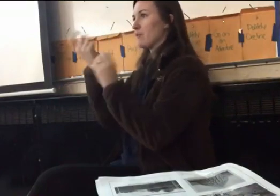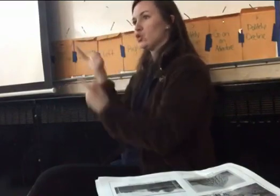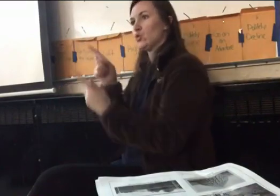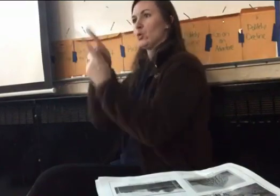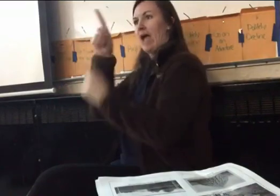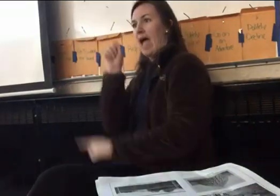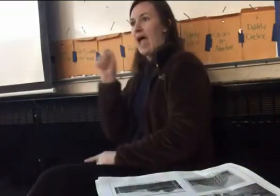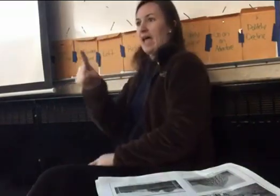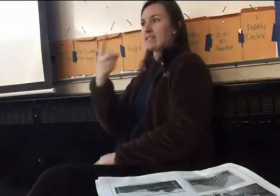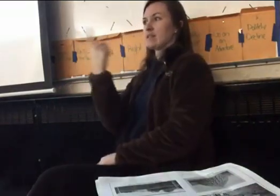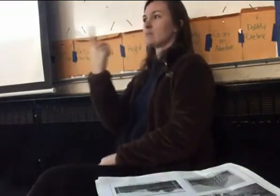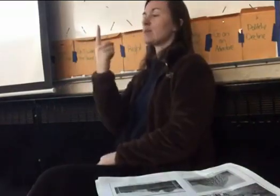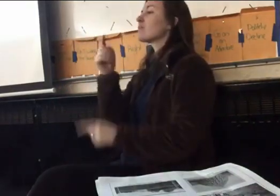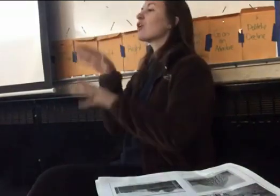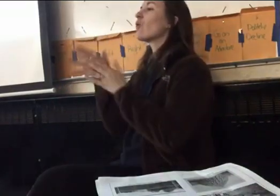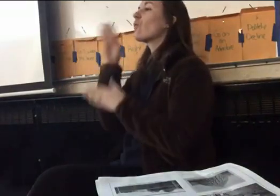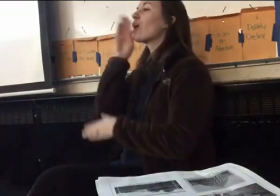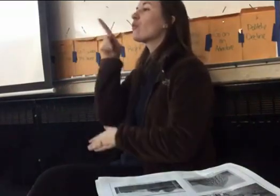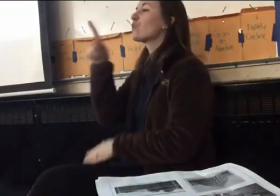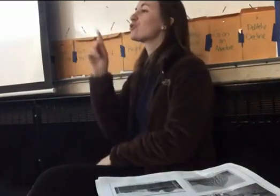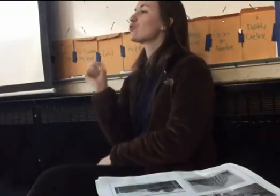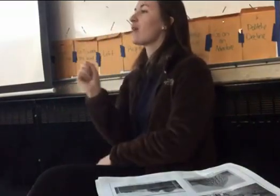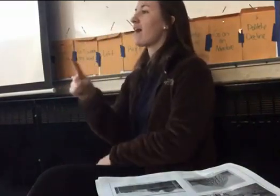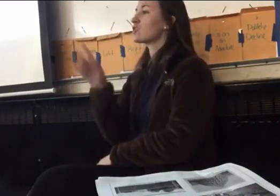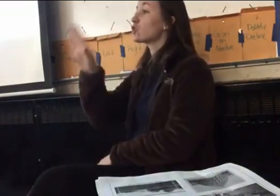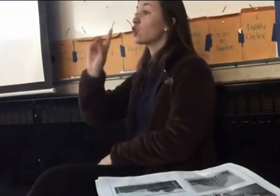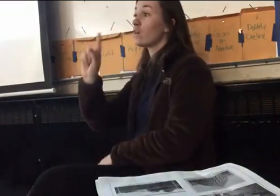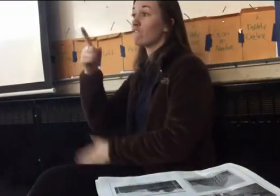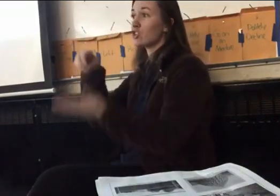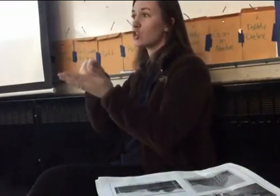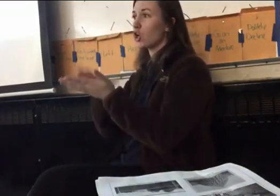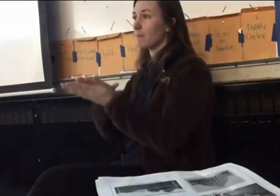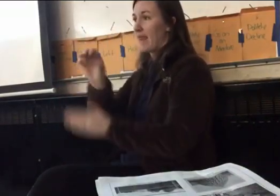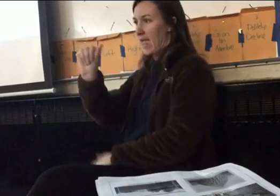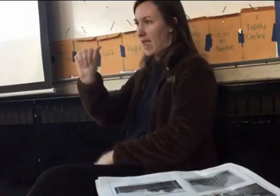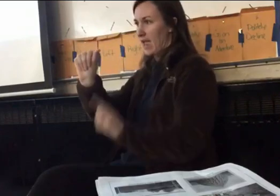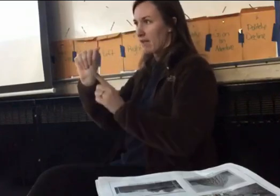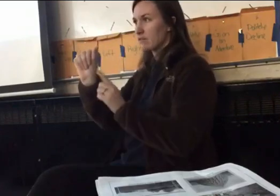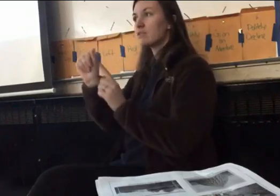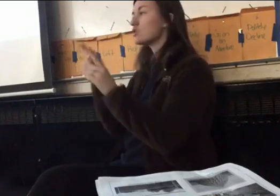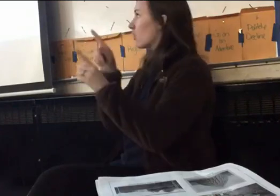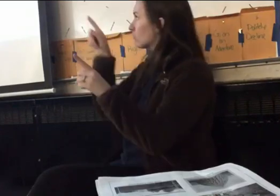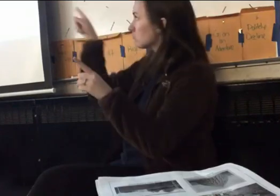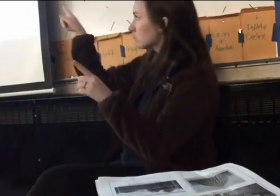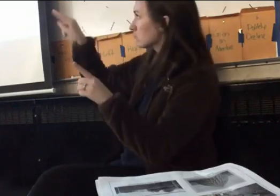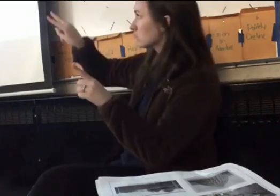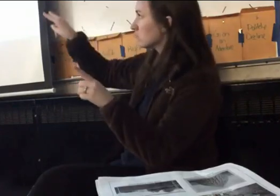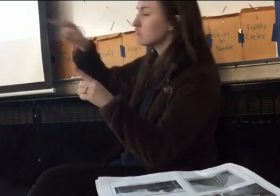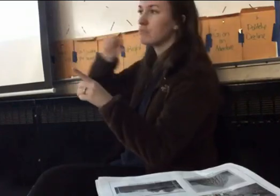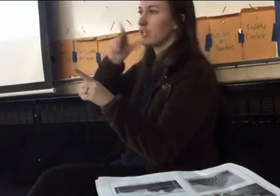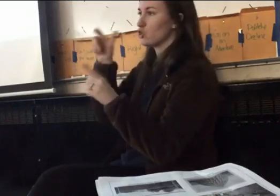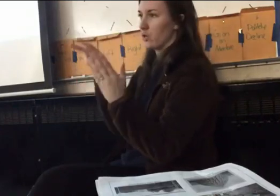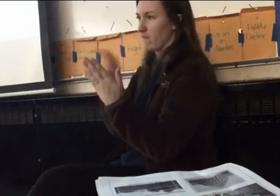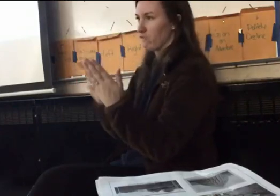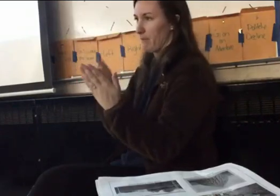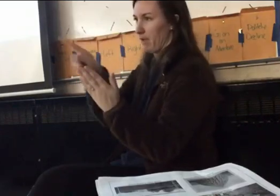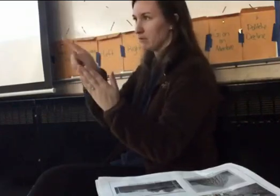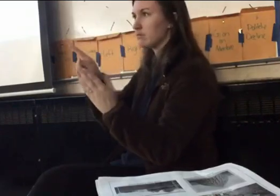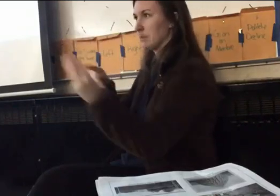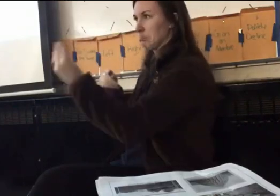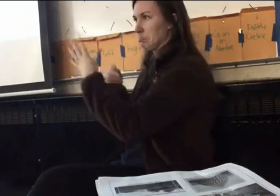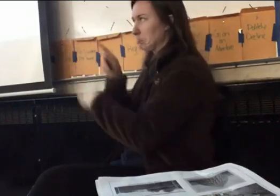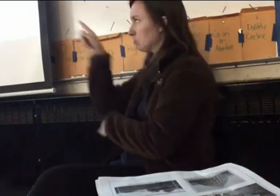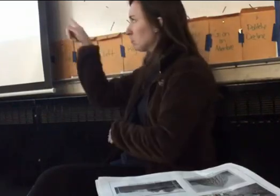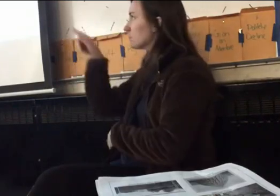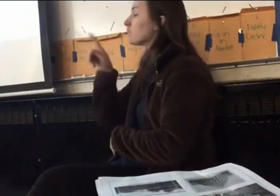Okay? So here's what you're going to do. This is your first document. This is Doc A. So you don't have to flip back and forth if you don't want to because I have it up on the board. So this